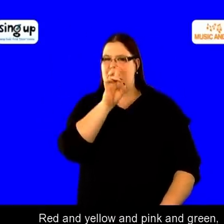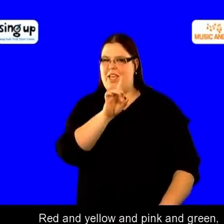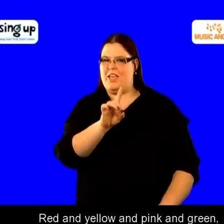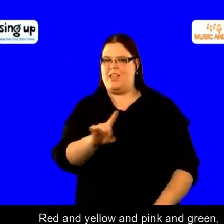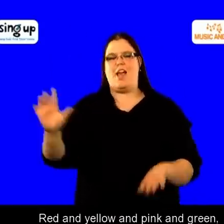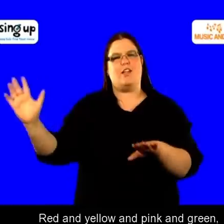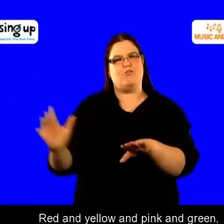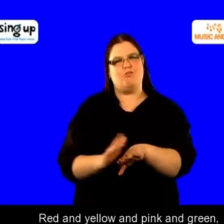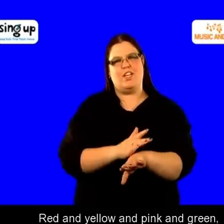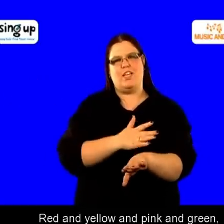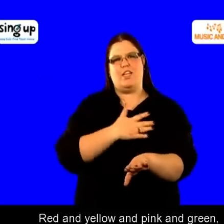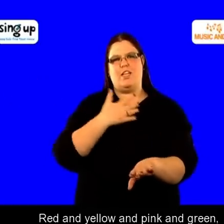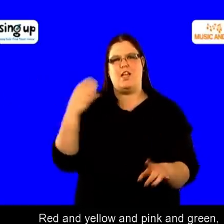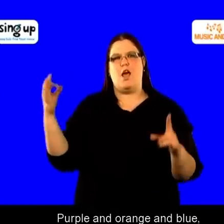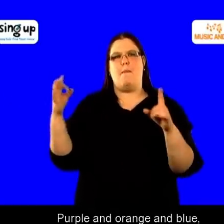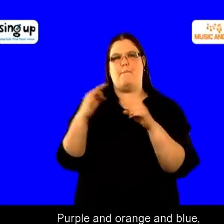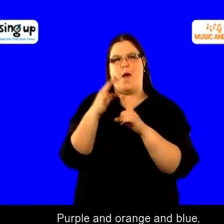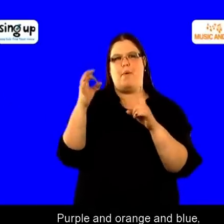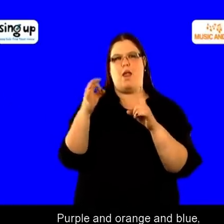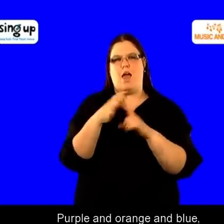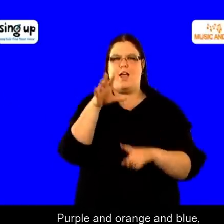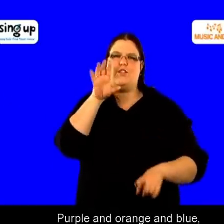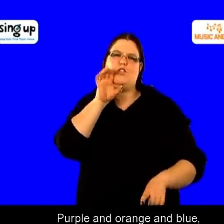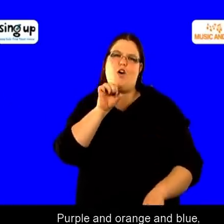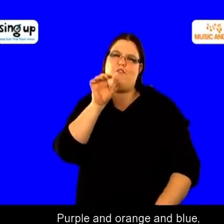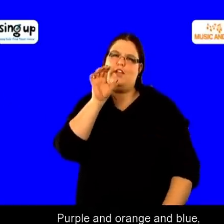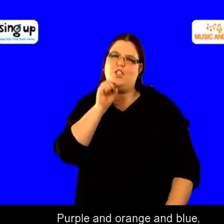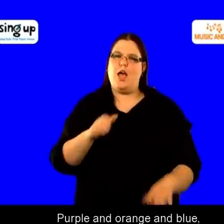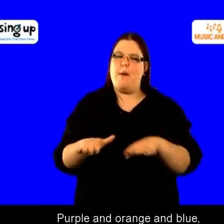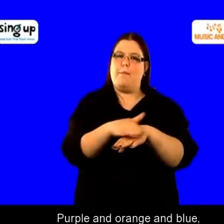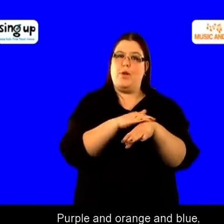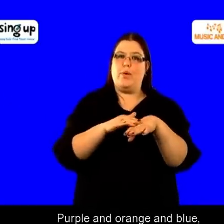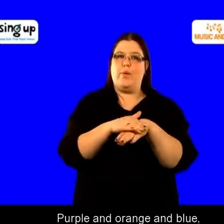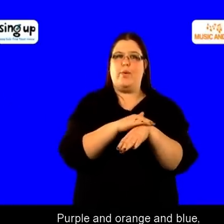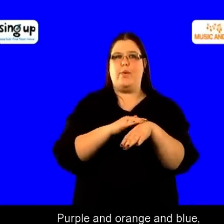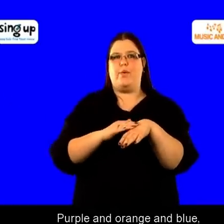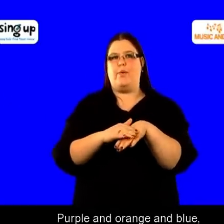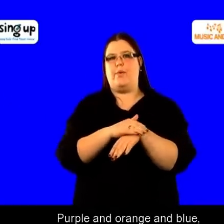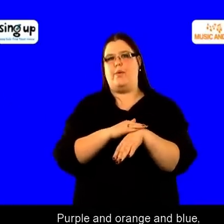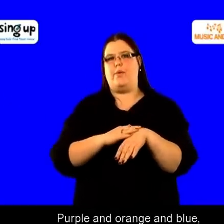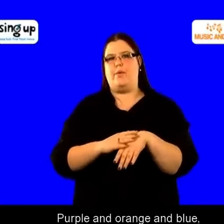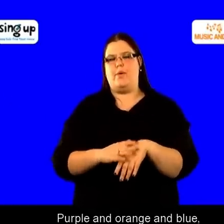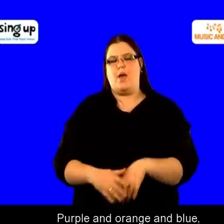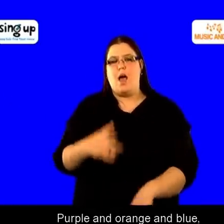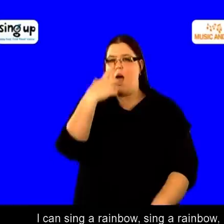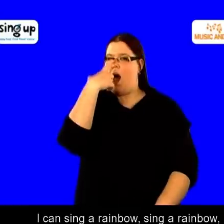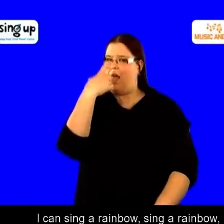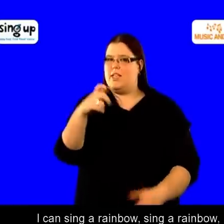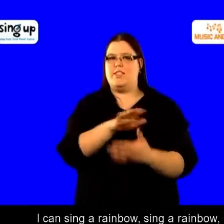pink and green Purple and orange and blue I can